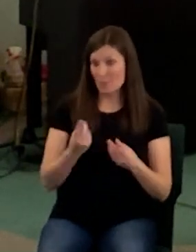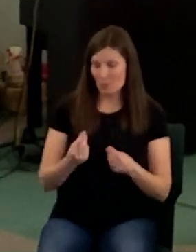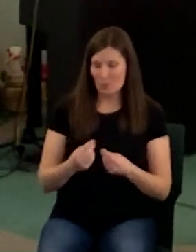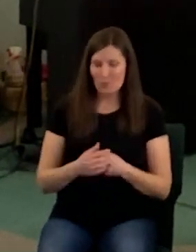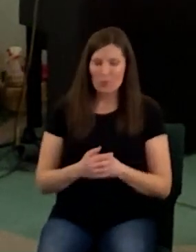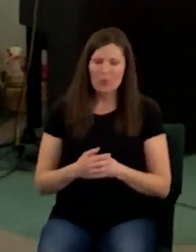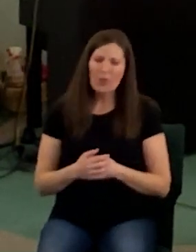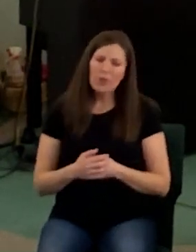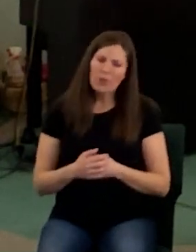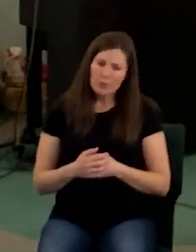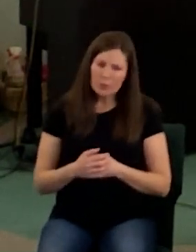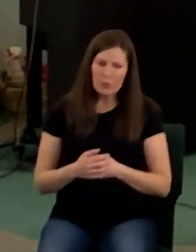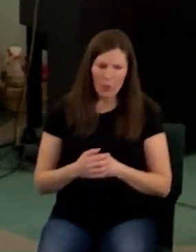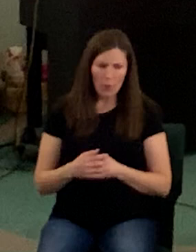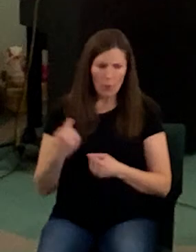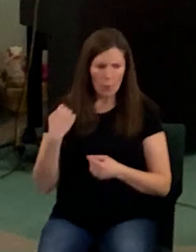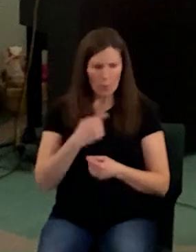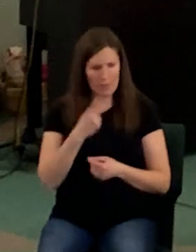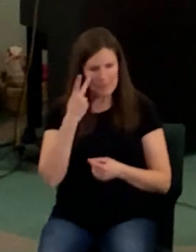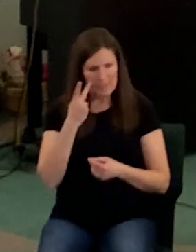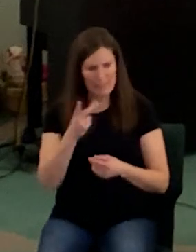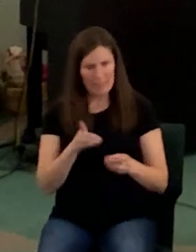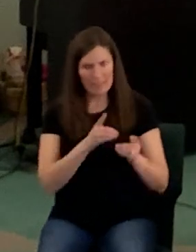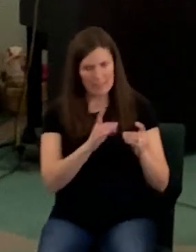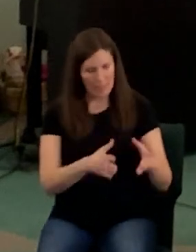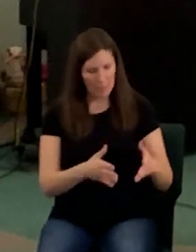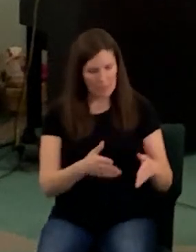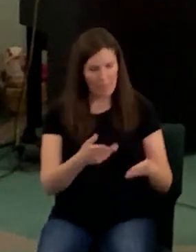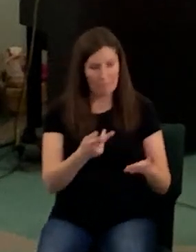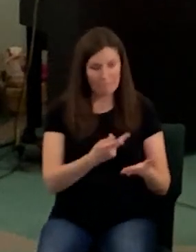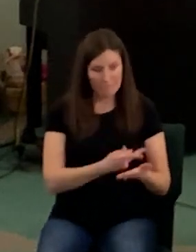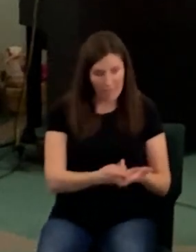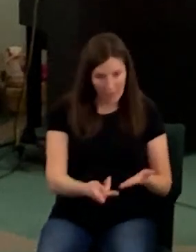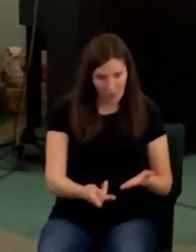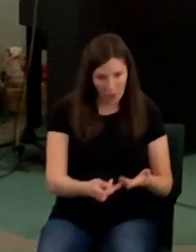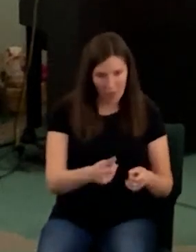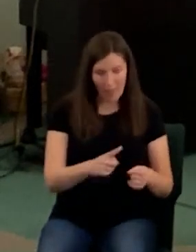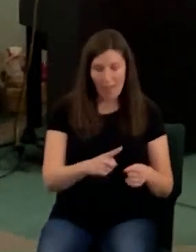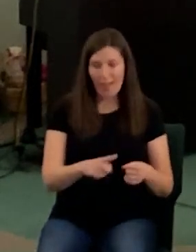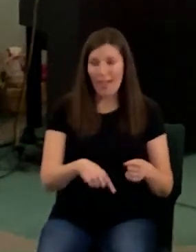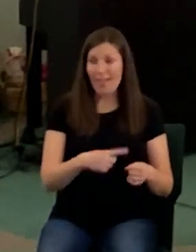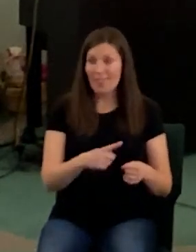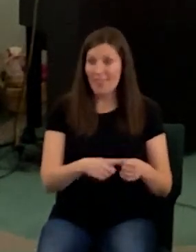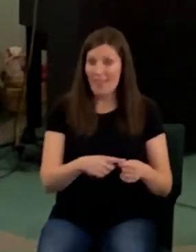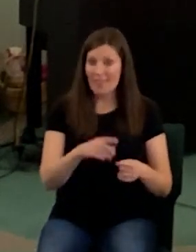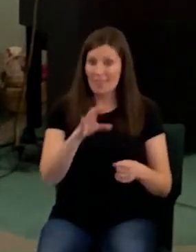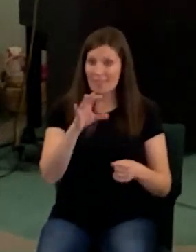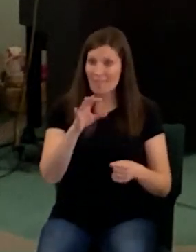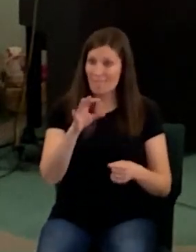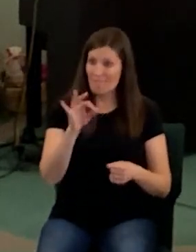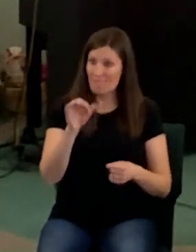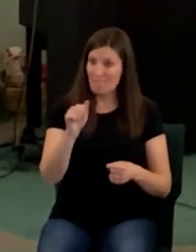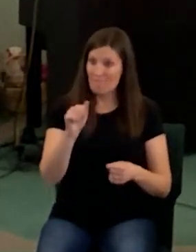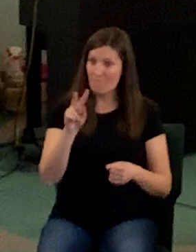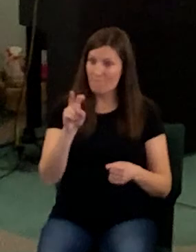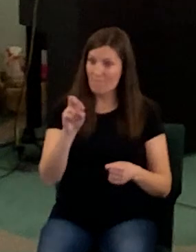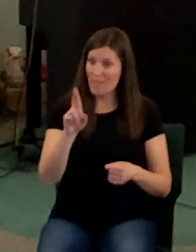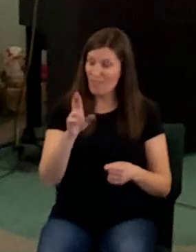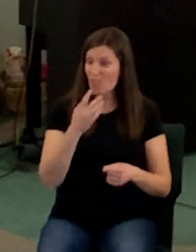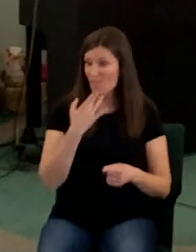So we've seen these disciples, their failure in fishing. We've seen the favor they enjoy when they listen to Jesus and they show